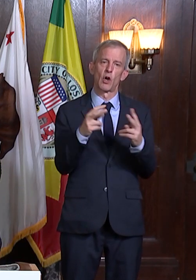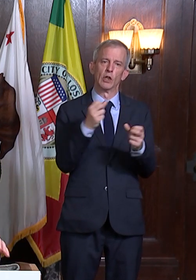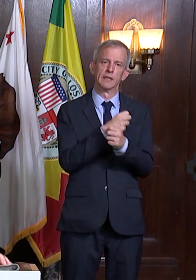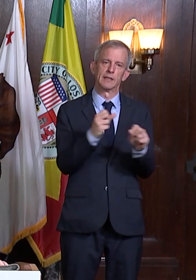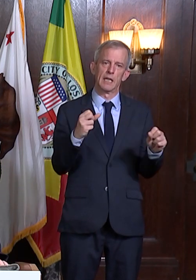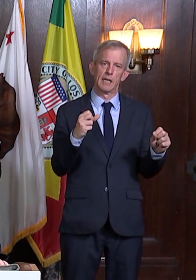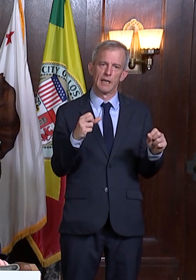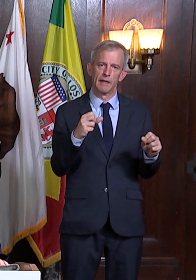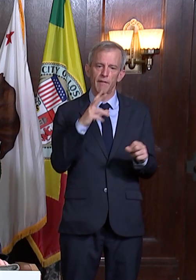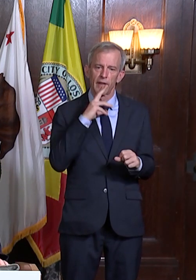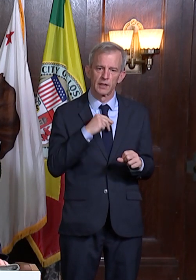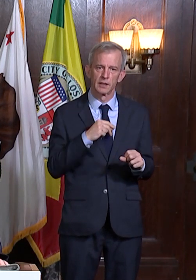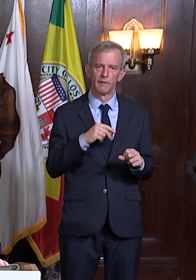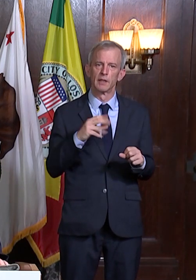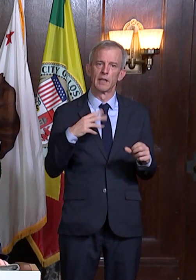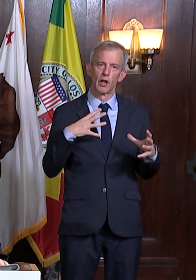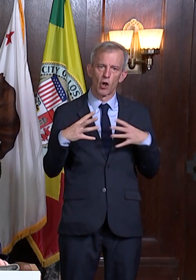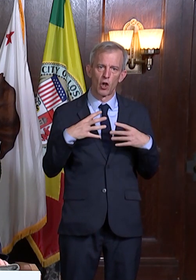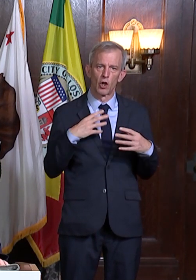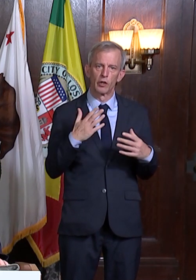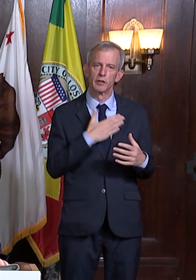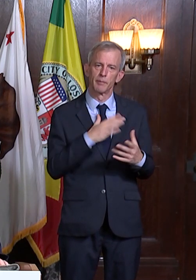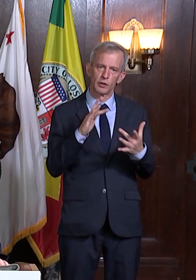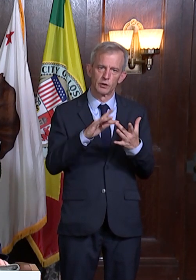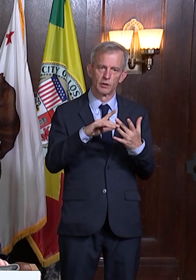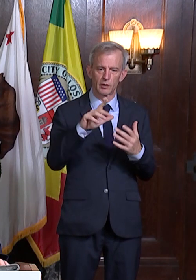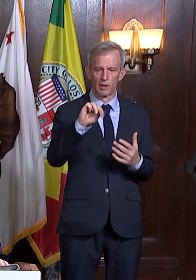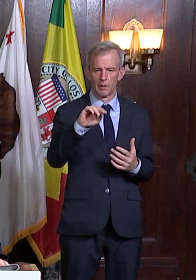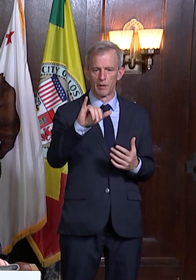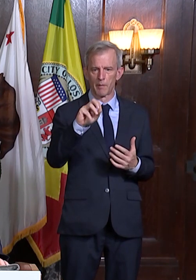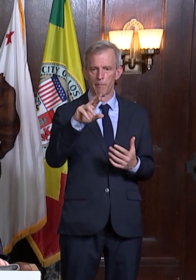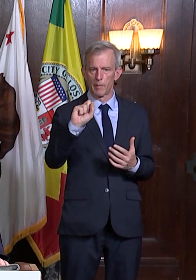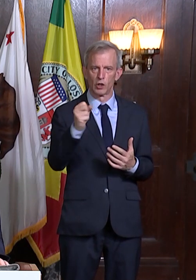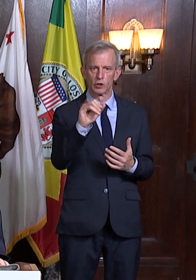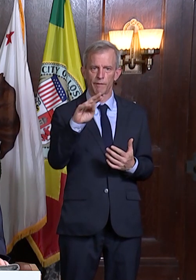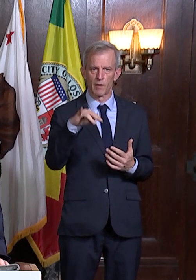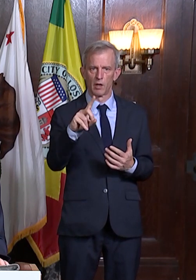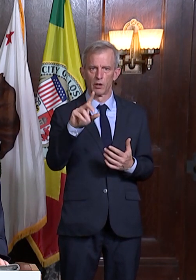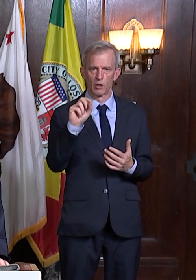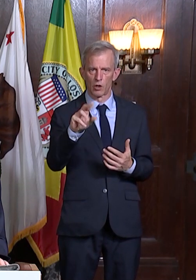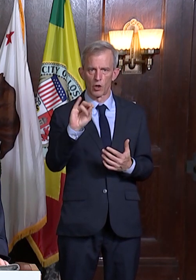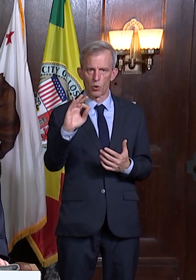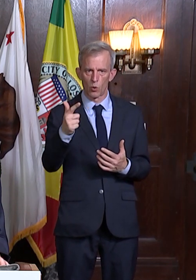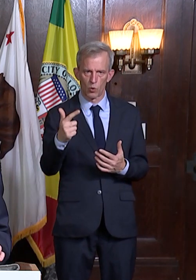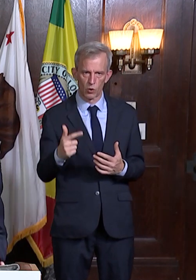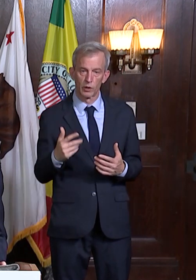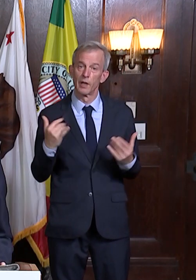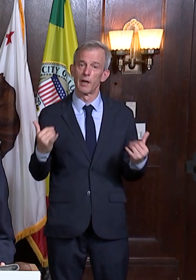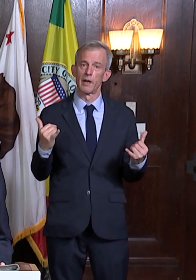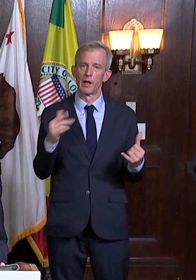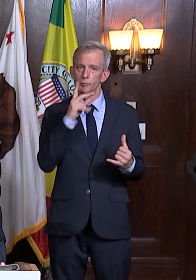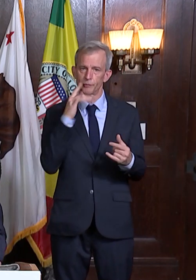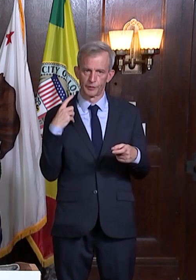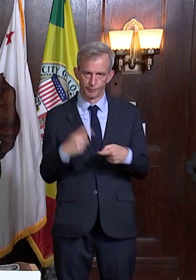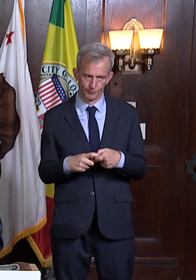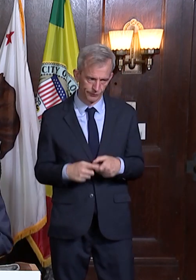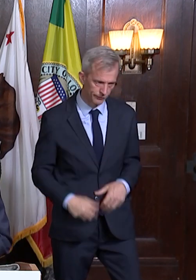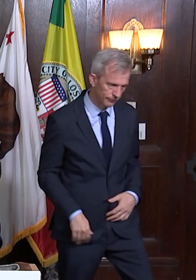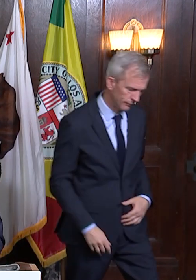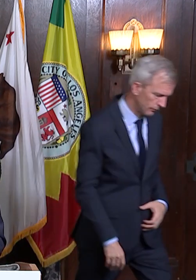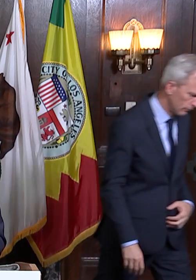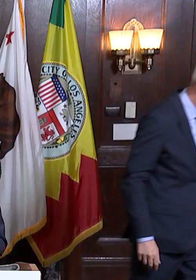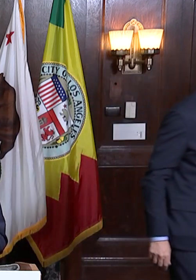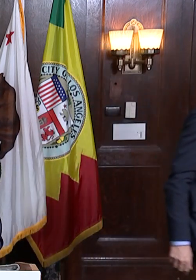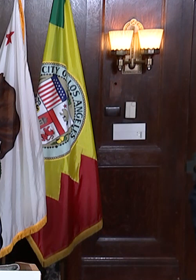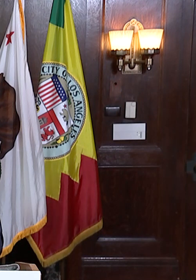at mayorsfundla.org. And I look forward to seeing you all very soon. En español, ahora, muy buenas